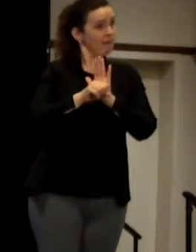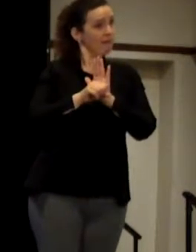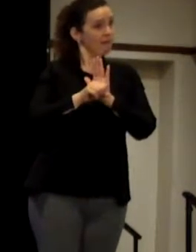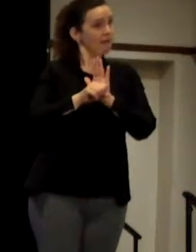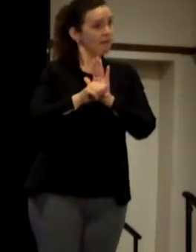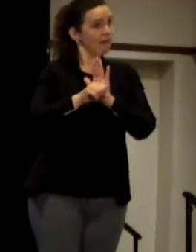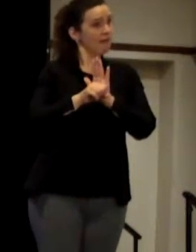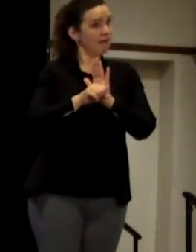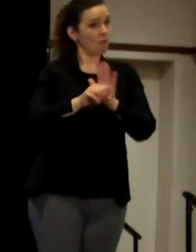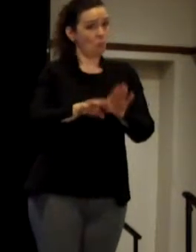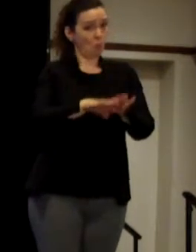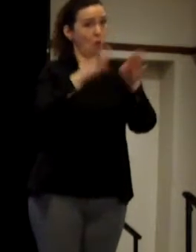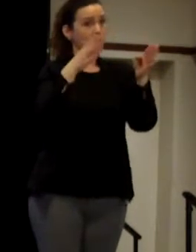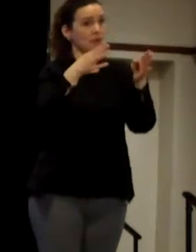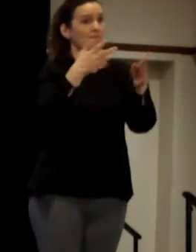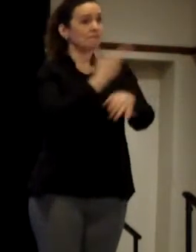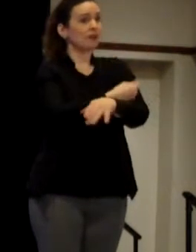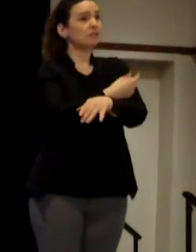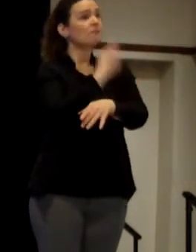do. We've asked them to